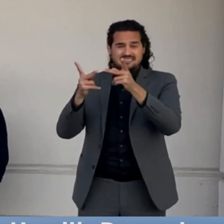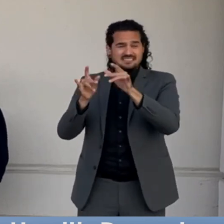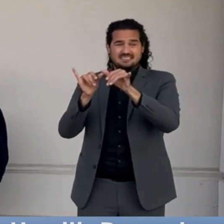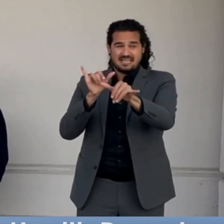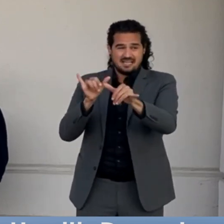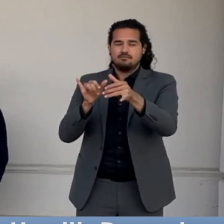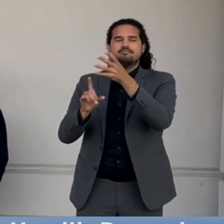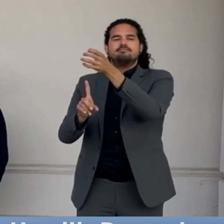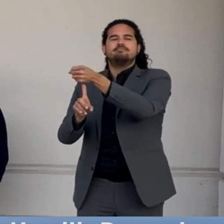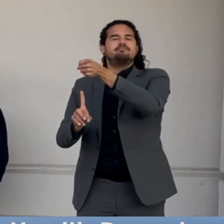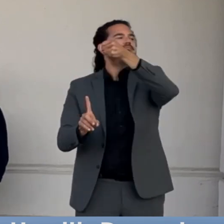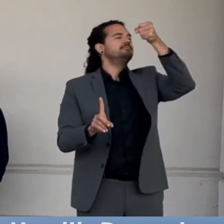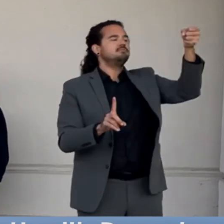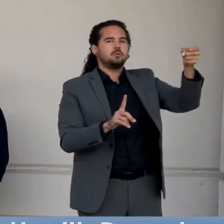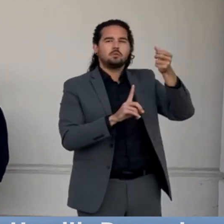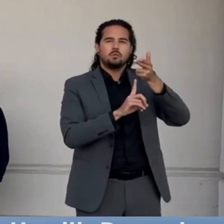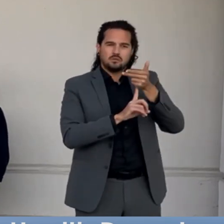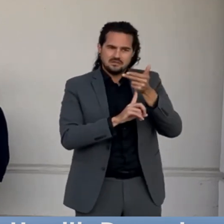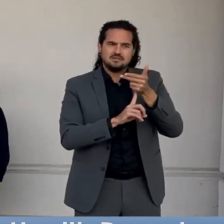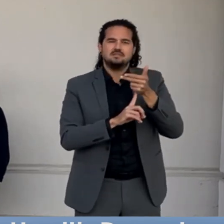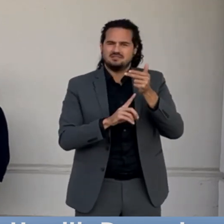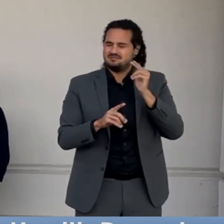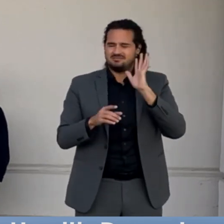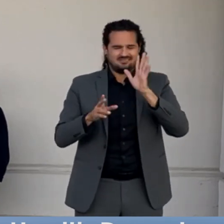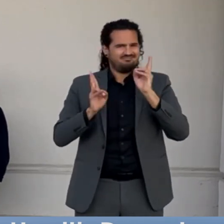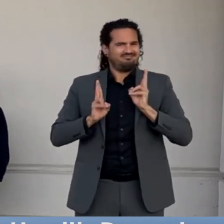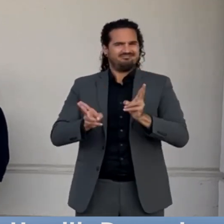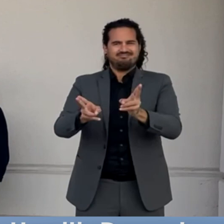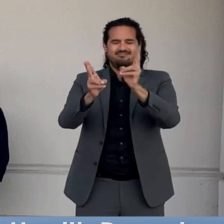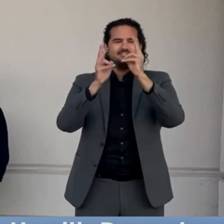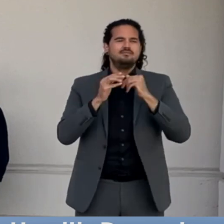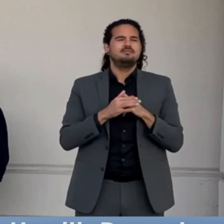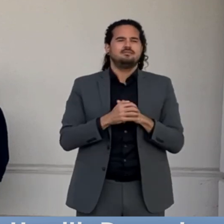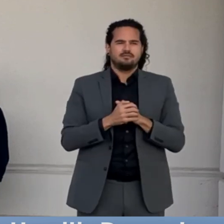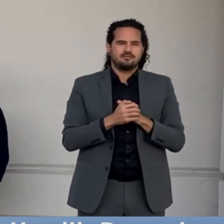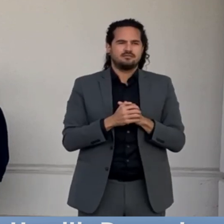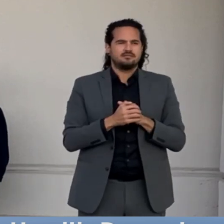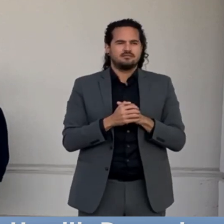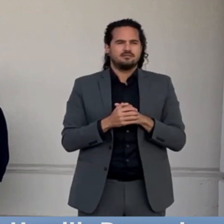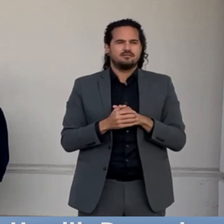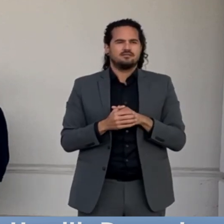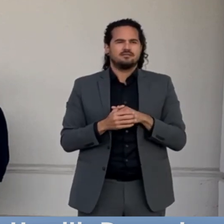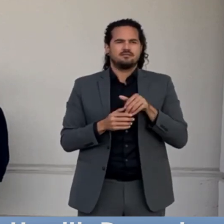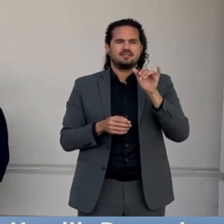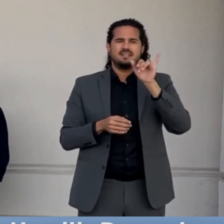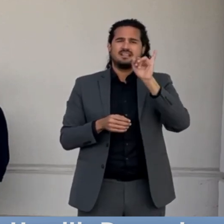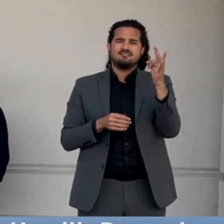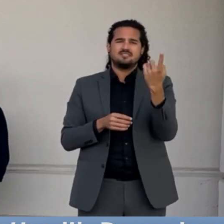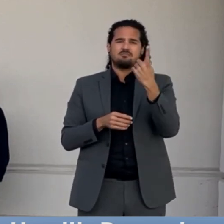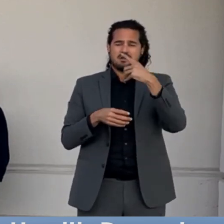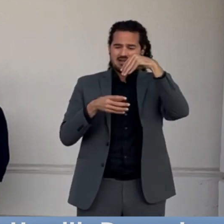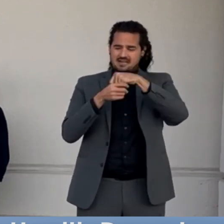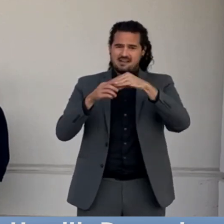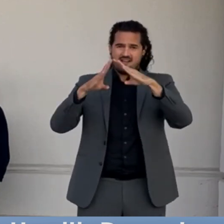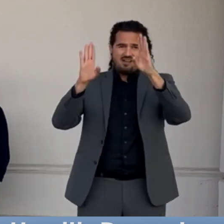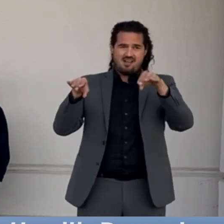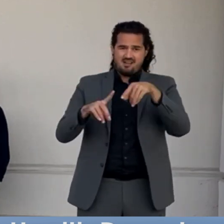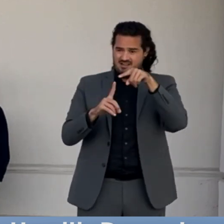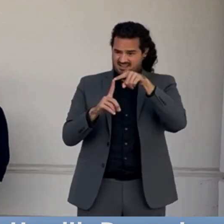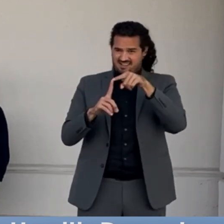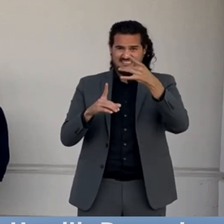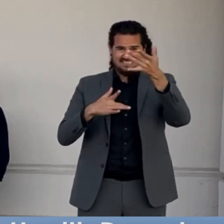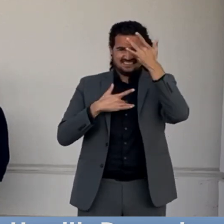if we recognize somebody at home, trying to find them and link them into a hotel room as quickly as possible. While this system